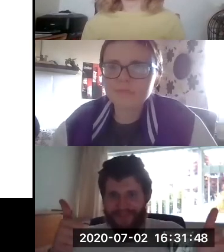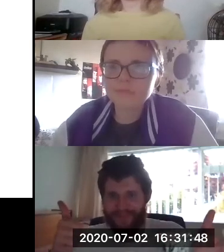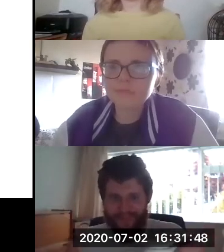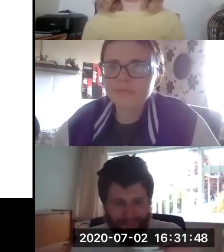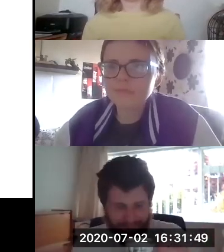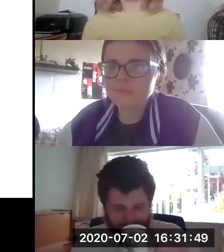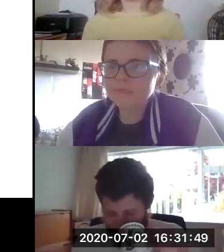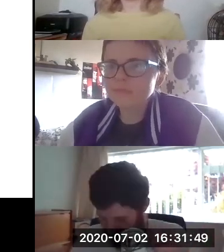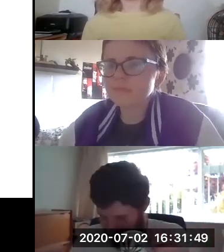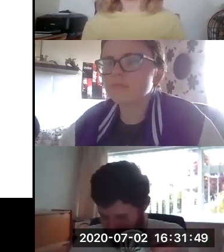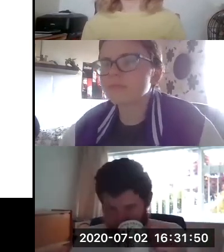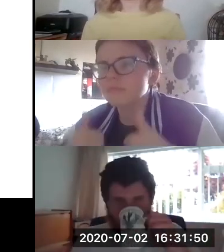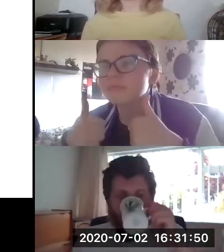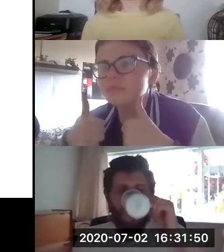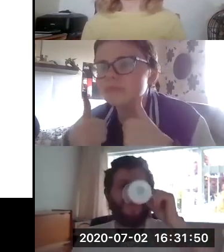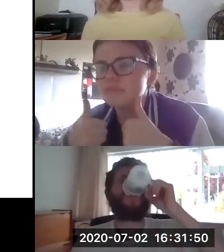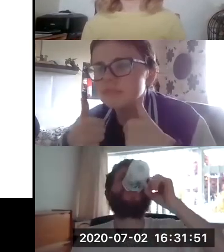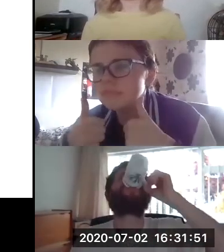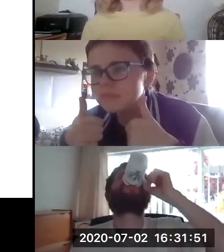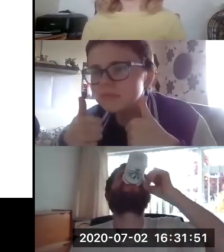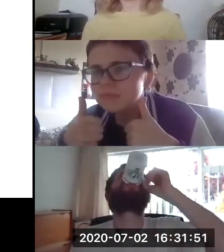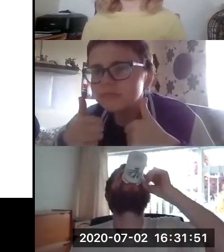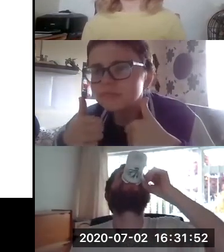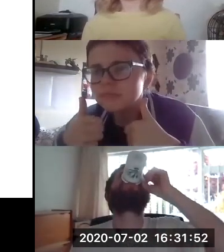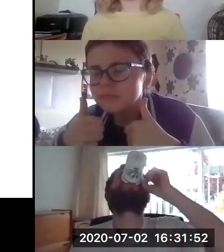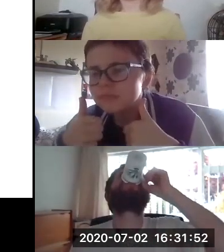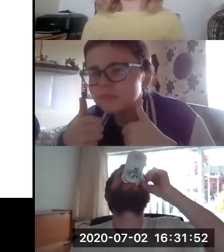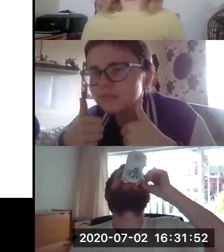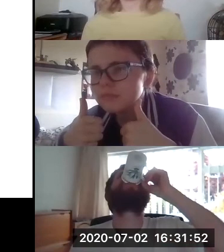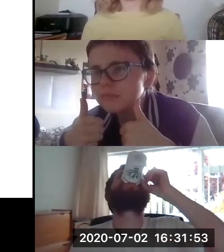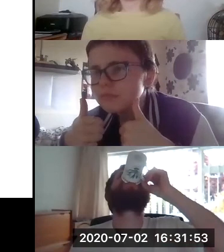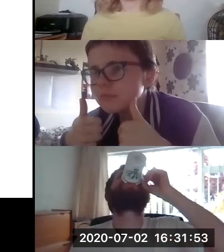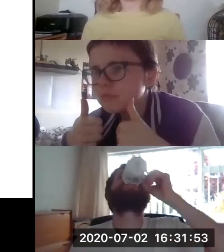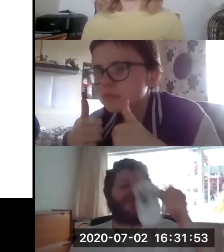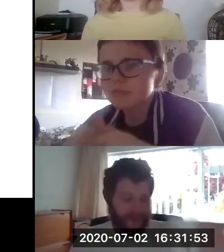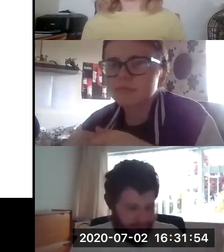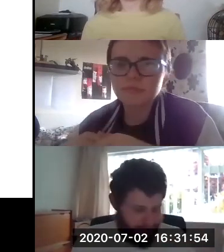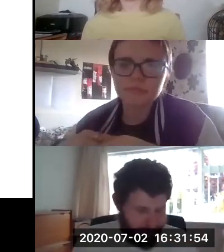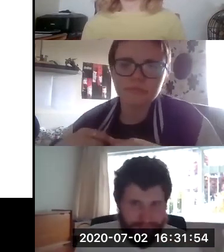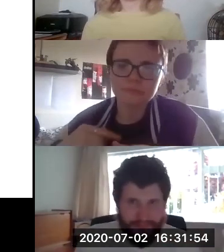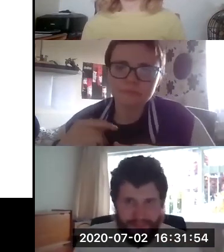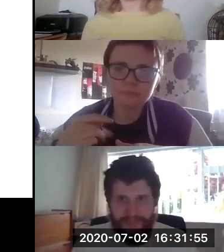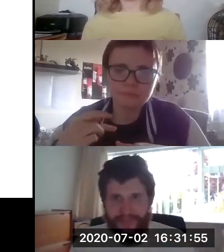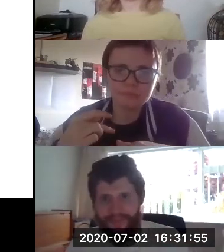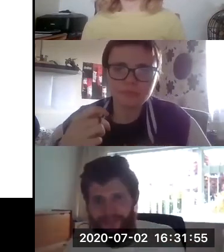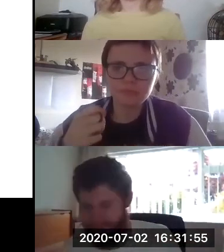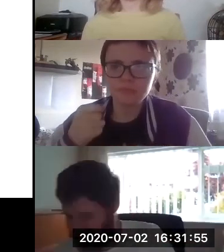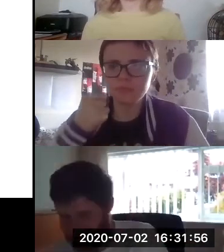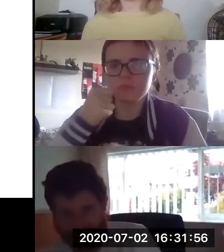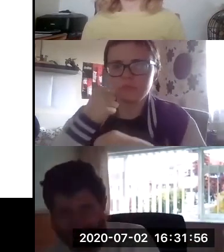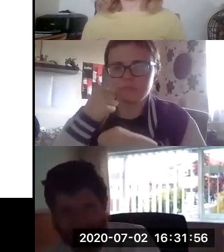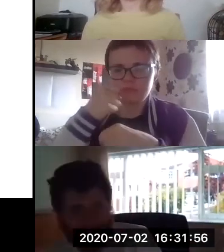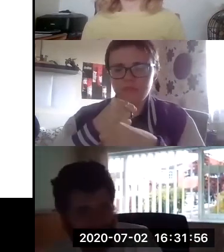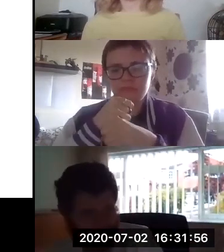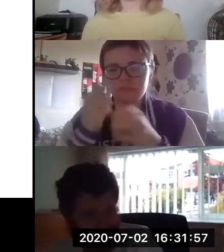you've taken something away, and also it's completely okay if you leave the Zoom and then forget all of it, because it took me quite a few like repeats of